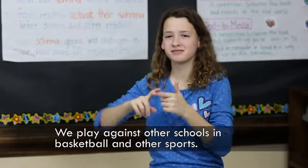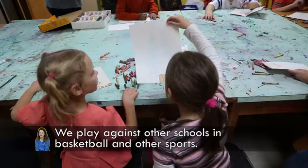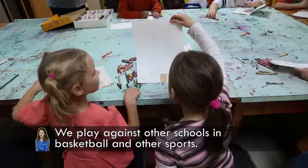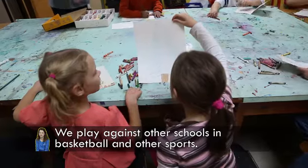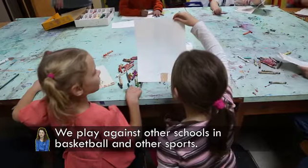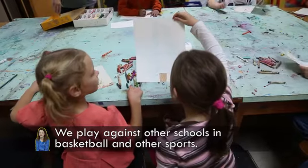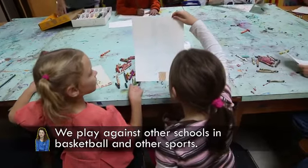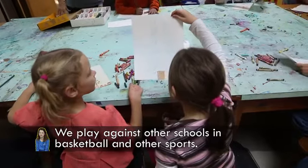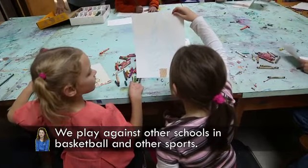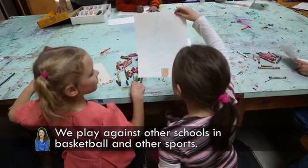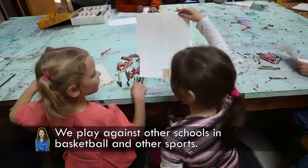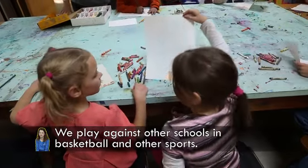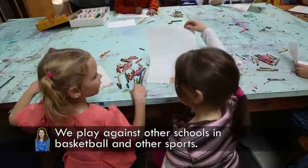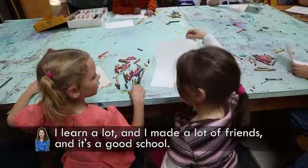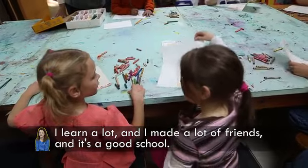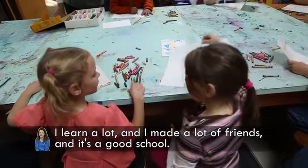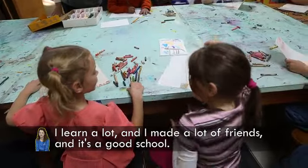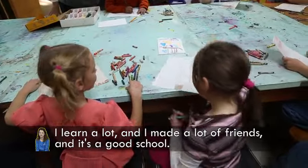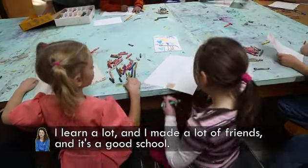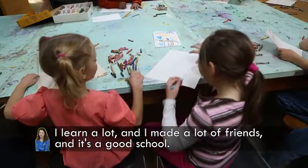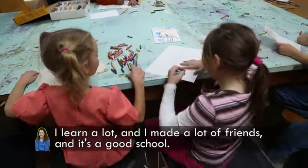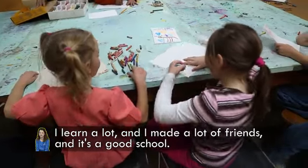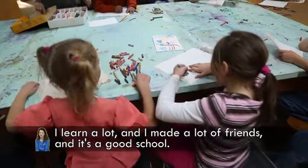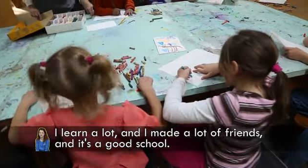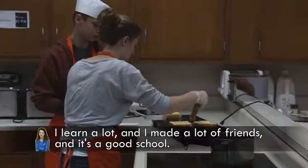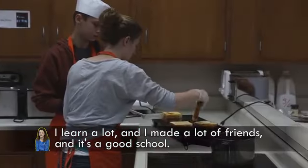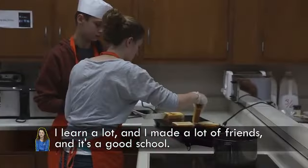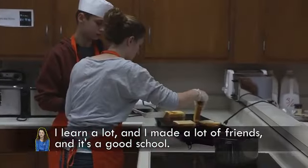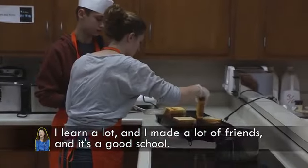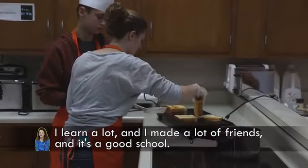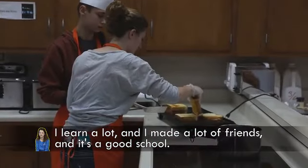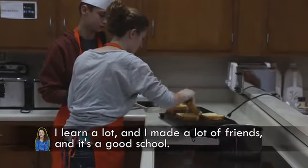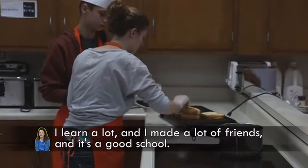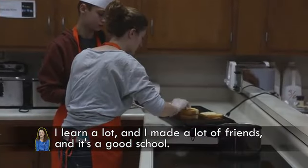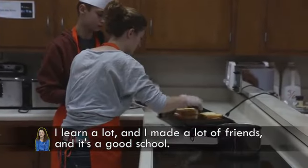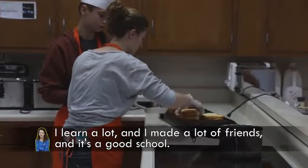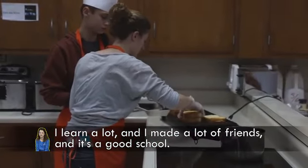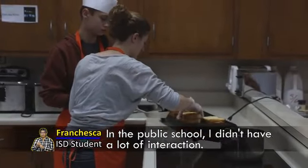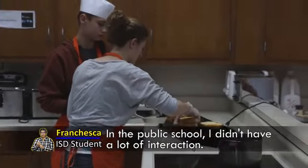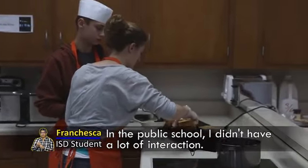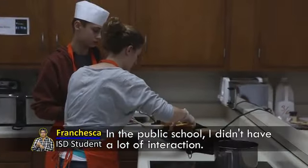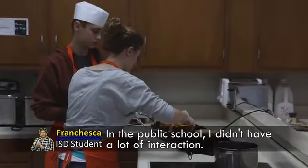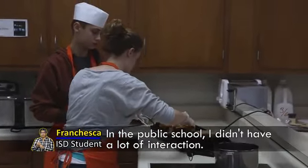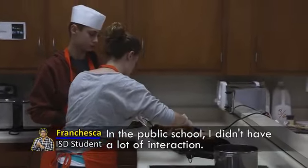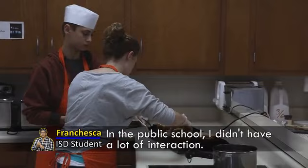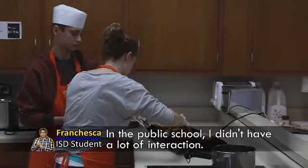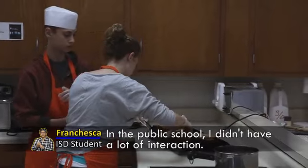in basketball and other sports. I learn a lot, and I made a lot of friends, and it's a good school. In the public school, I didn't